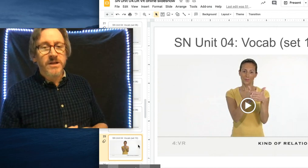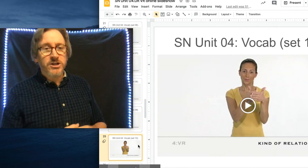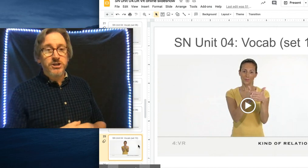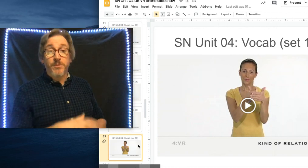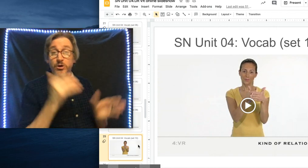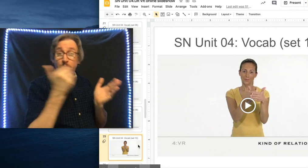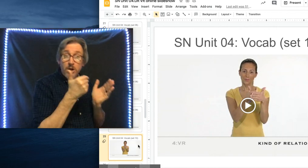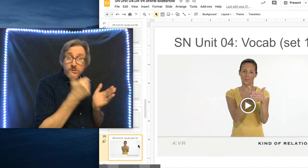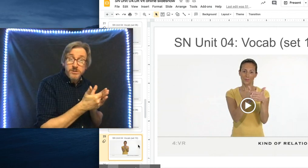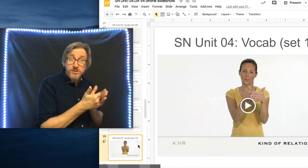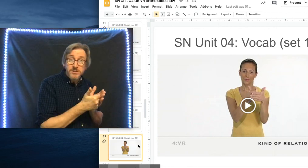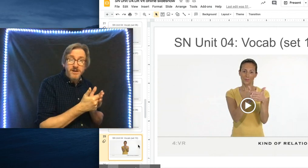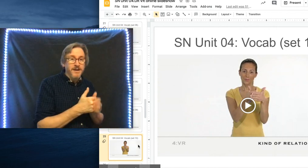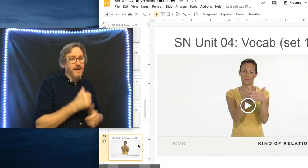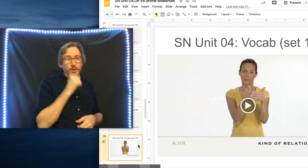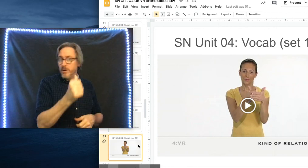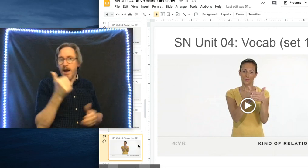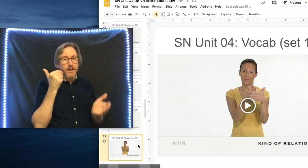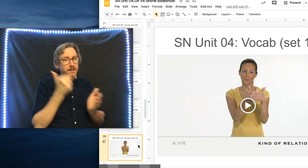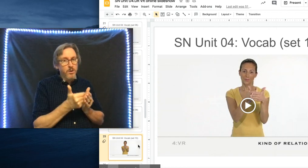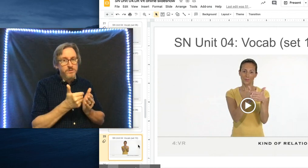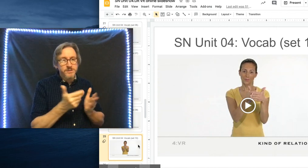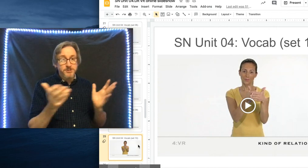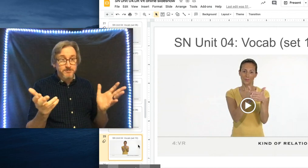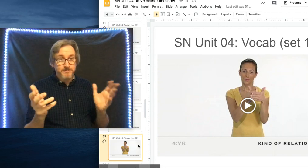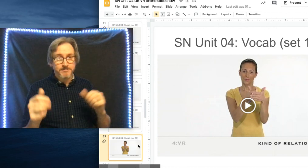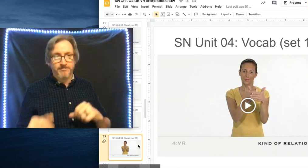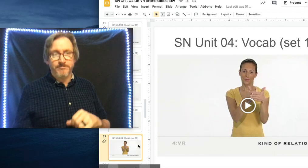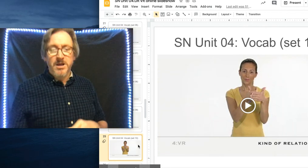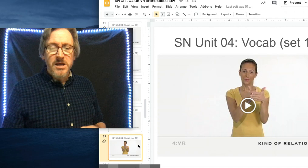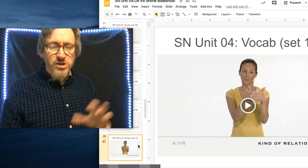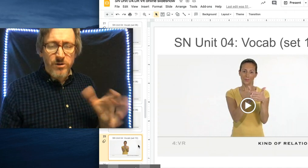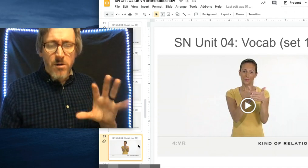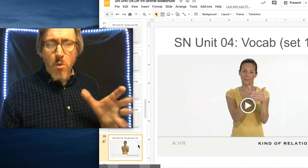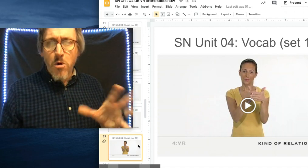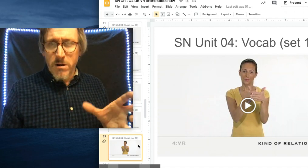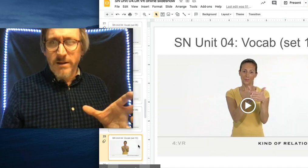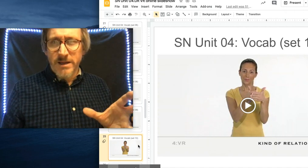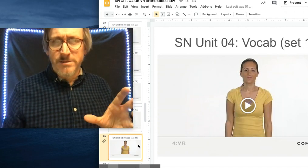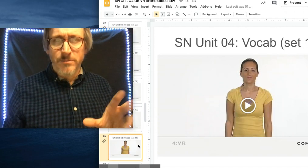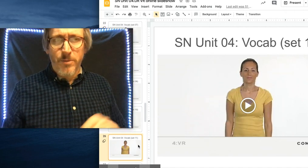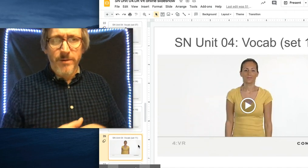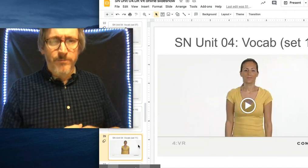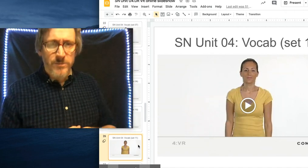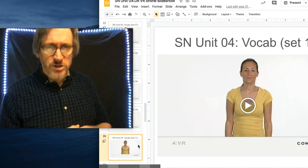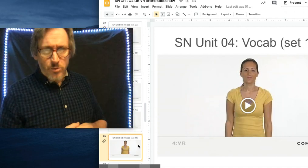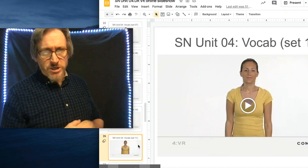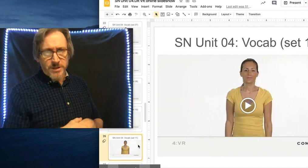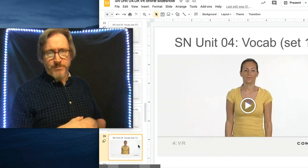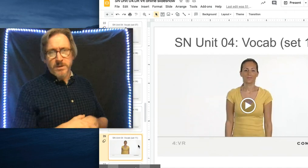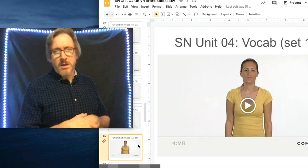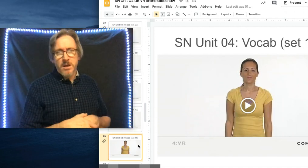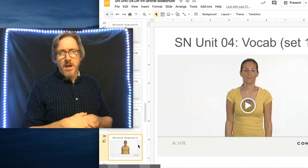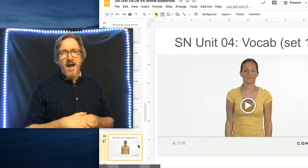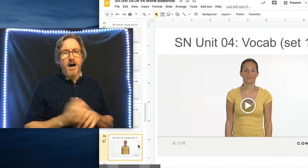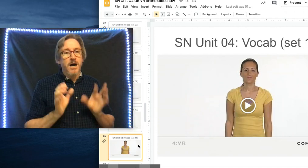Kind of relationship, are you close? You not close? So there are more in these, but just watch